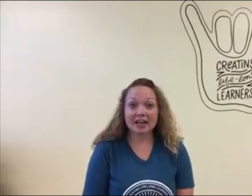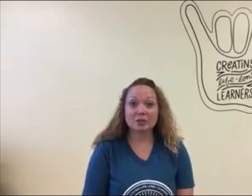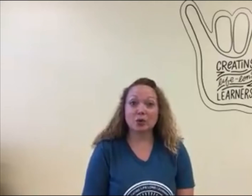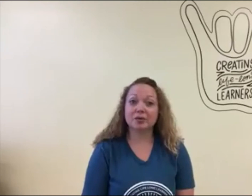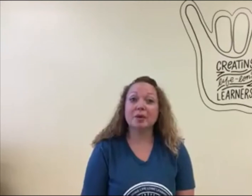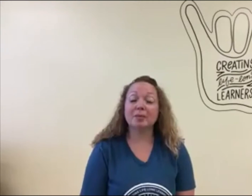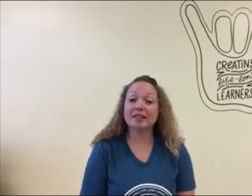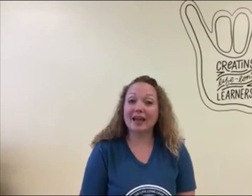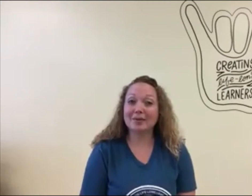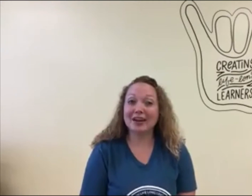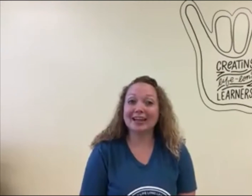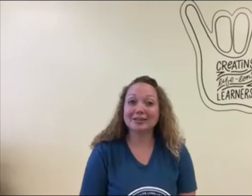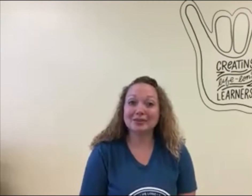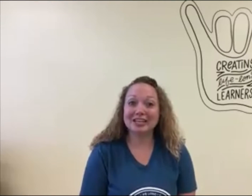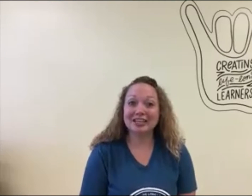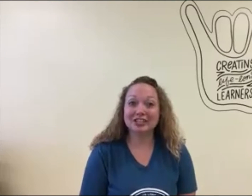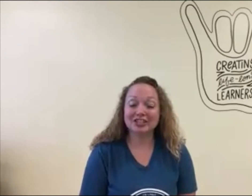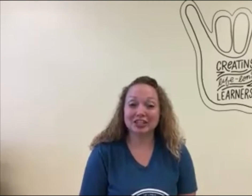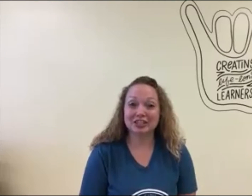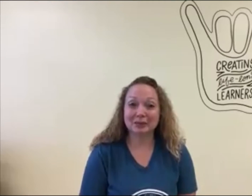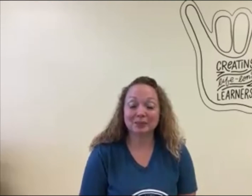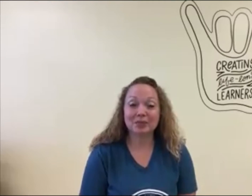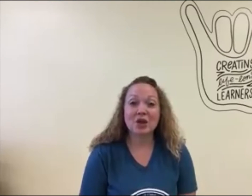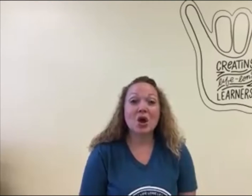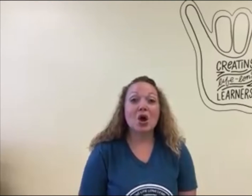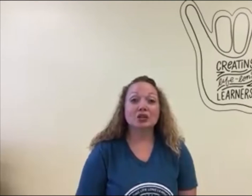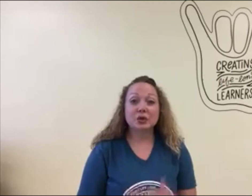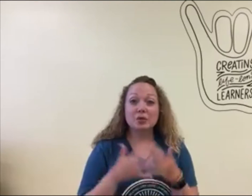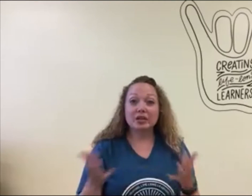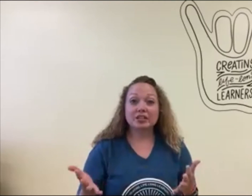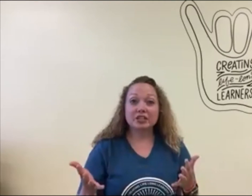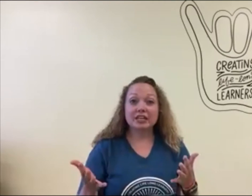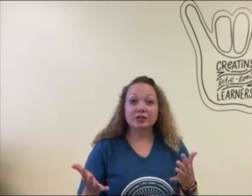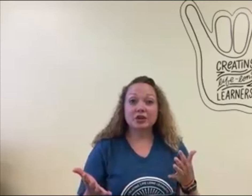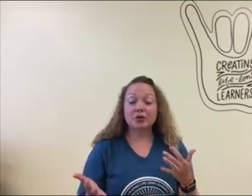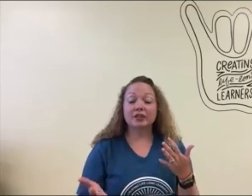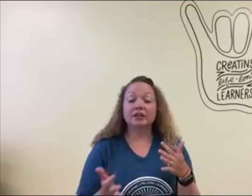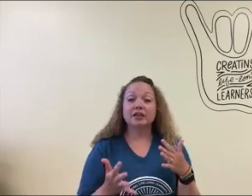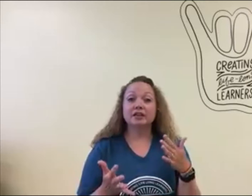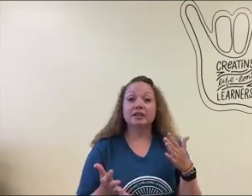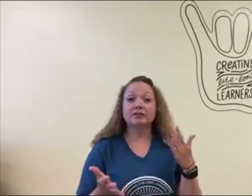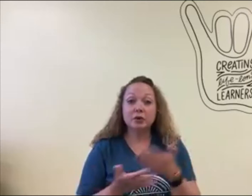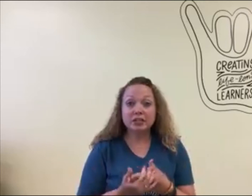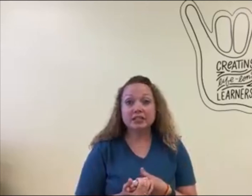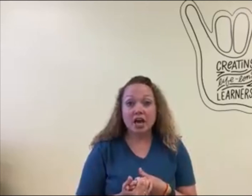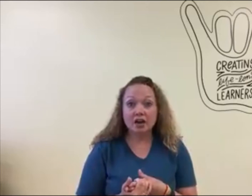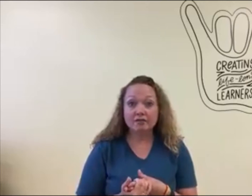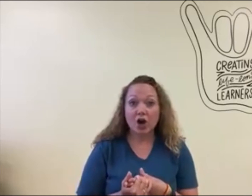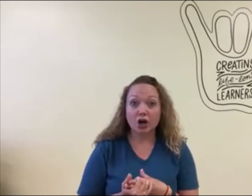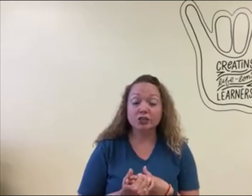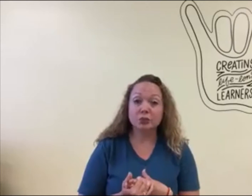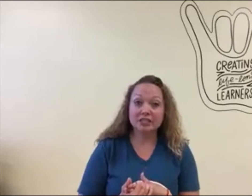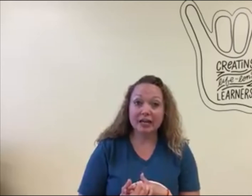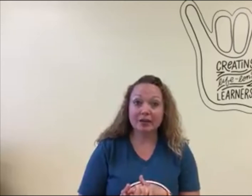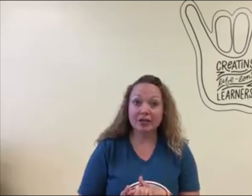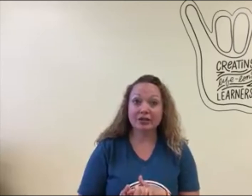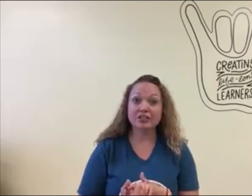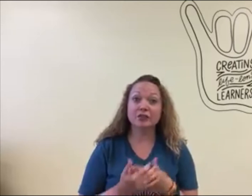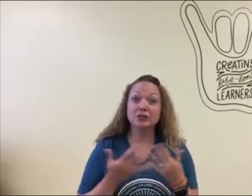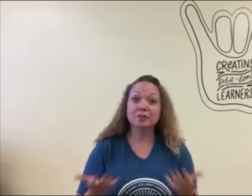tag the Morton Public Library and Communication Junction. Also, I wanted to let you know that the focus of our story time here is for you to